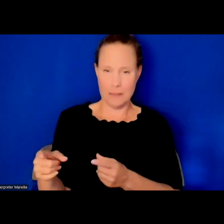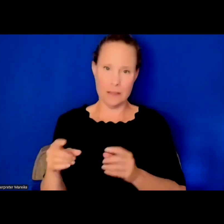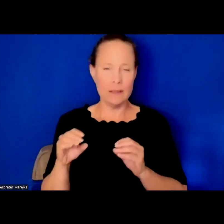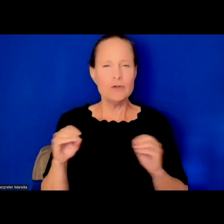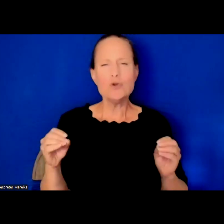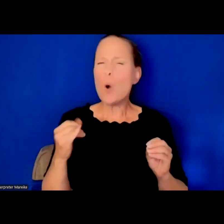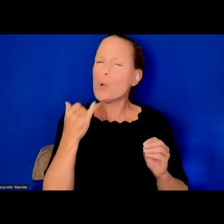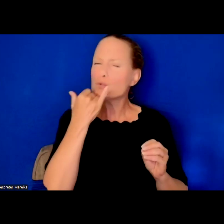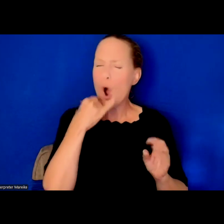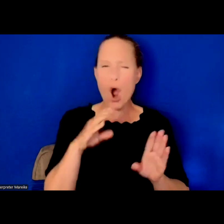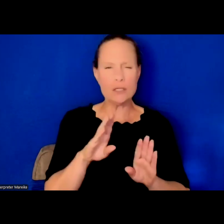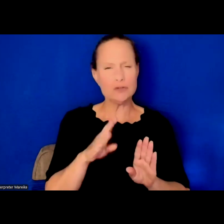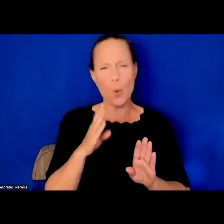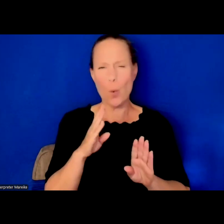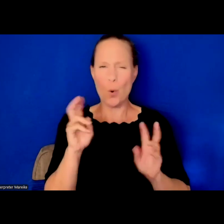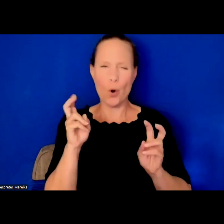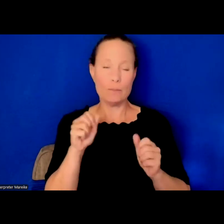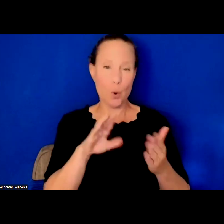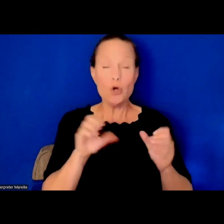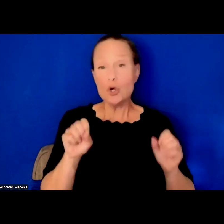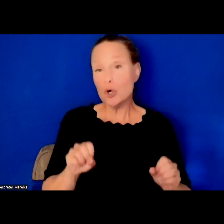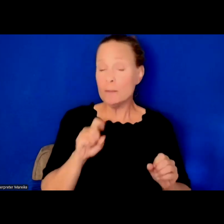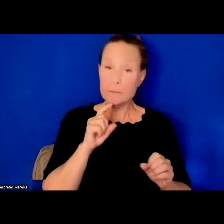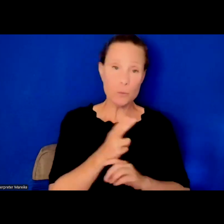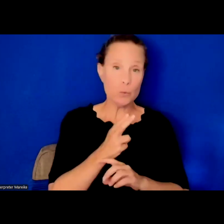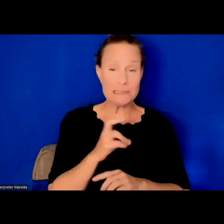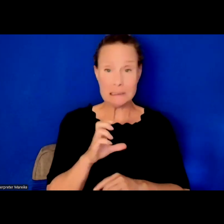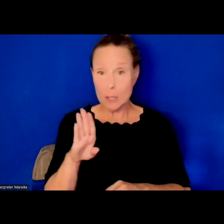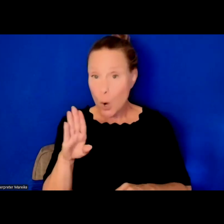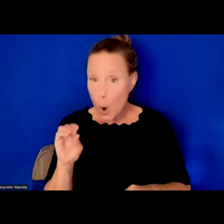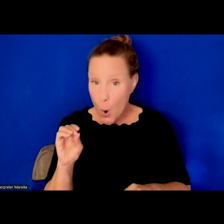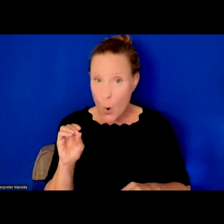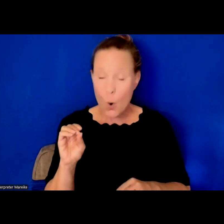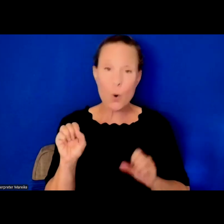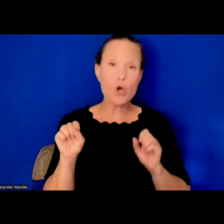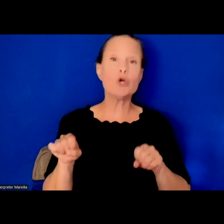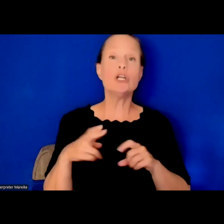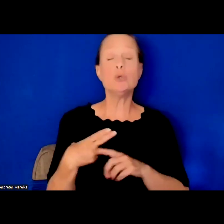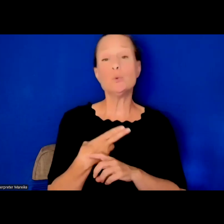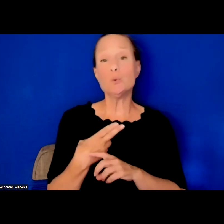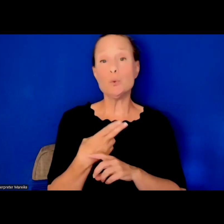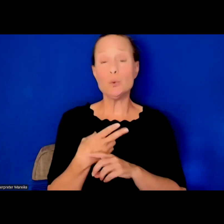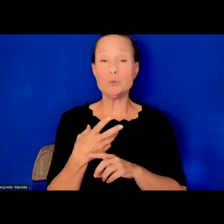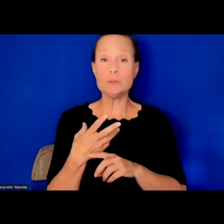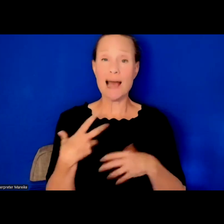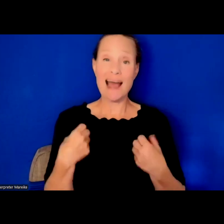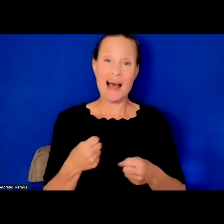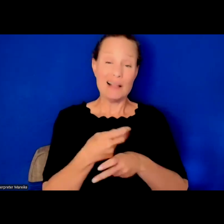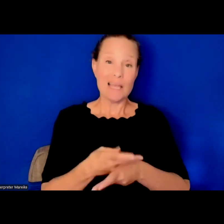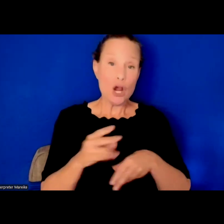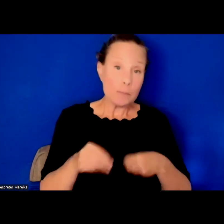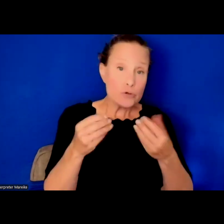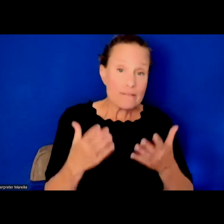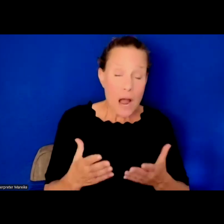approach. It could be a community-based organization. It could be a healthcare provider, behavioral